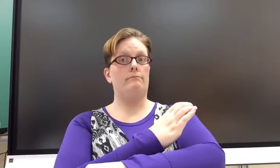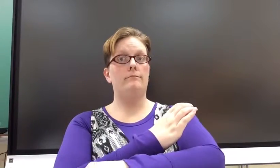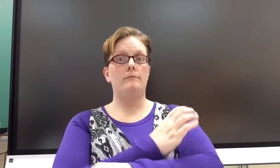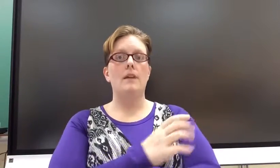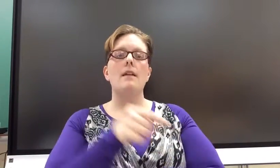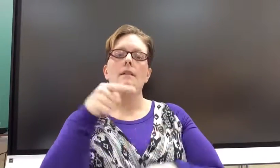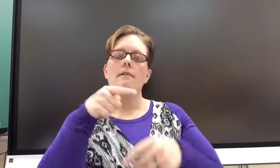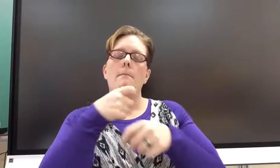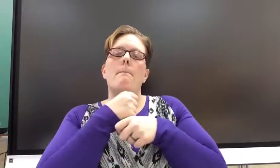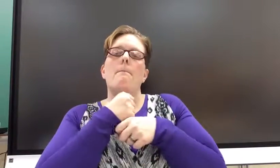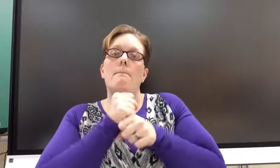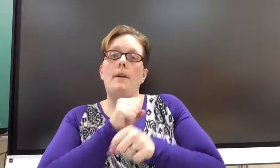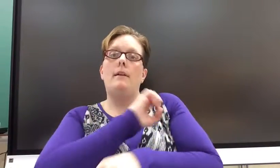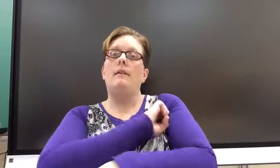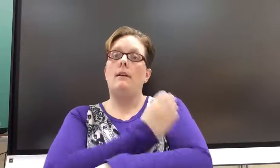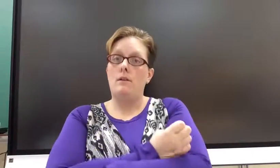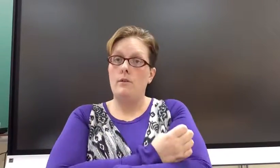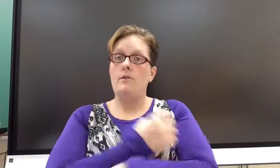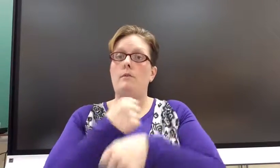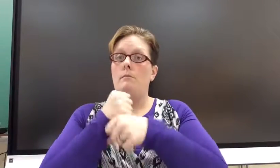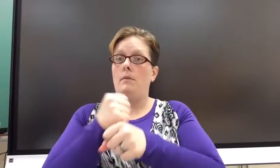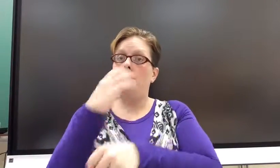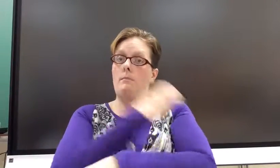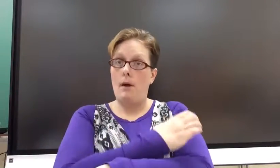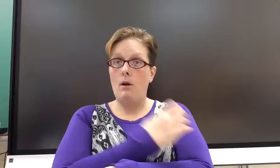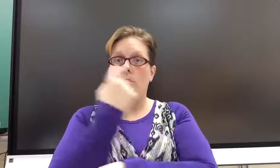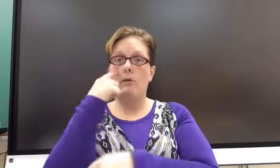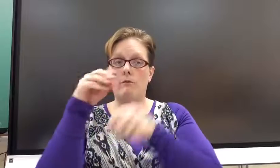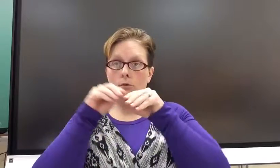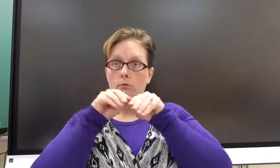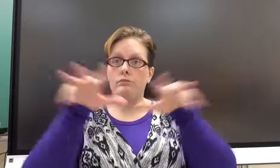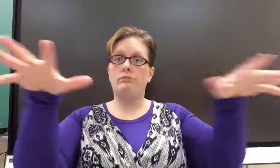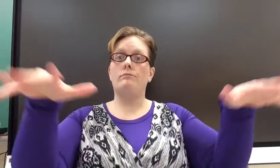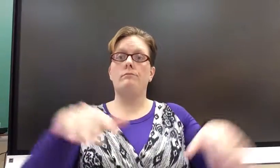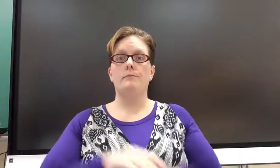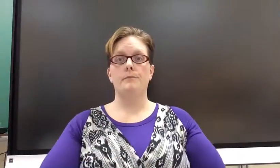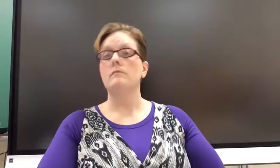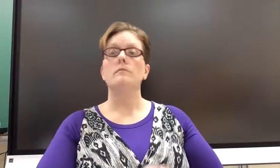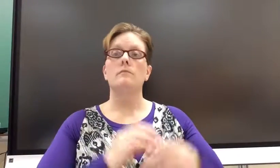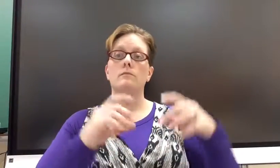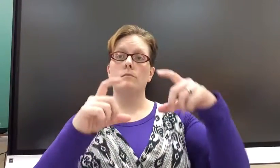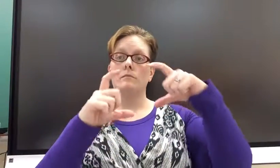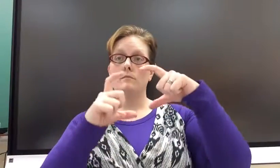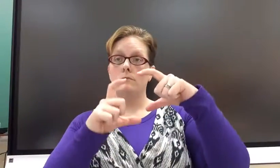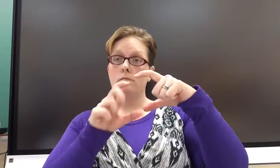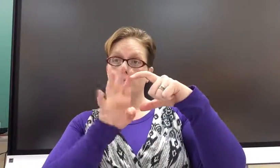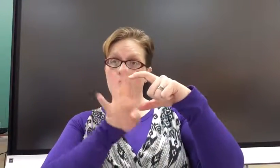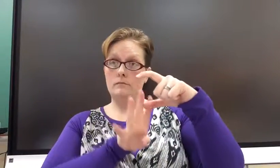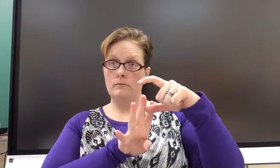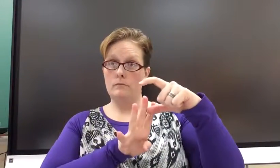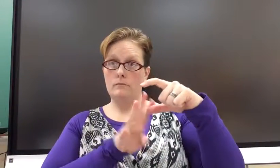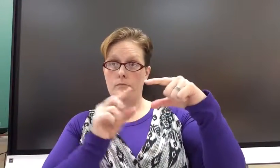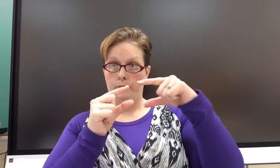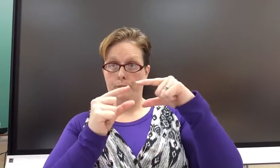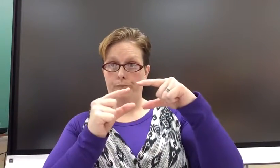Mitochondria is considered the powerhouse. That's where the energy is made and where it's dispersed.